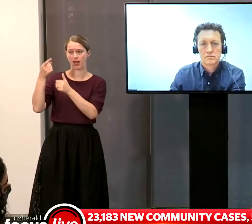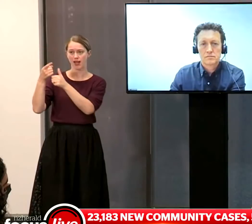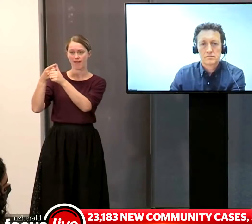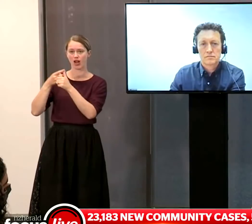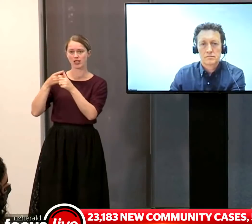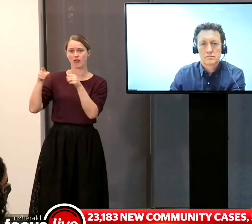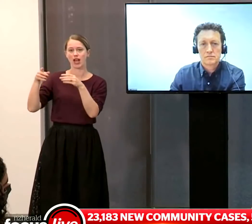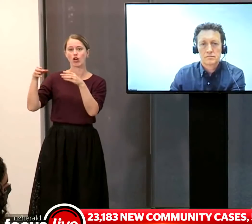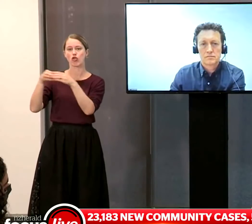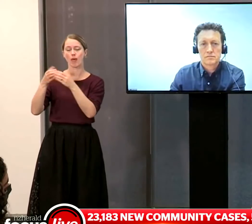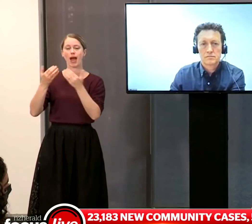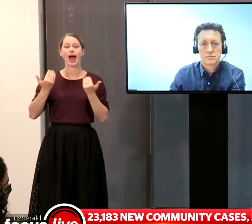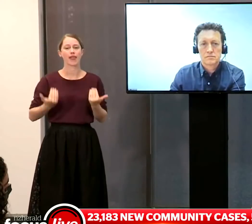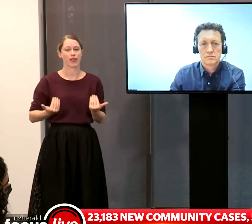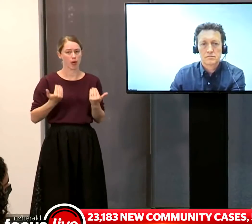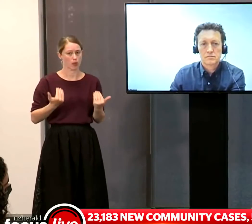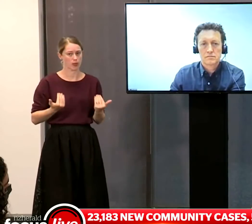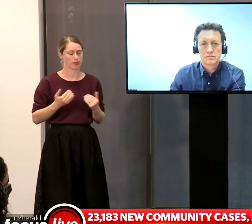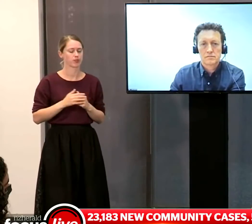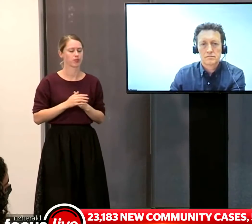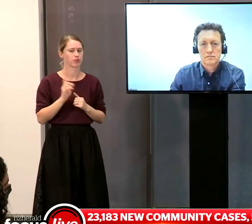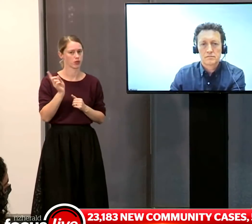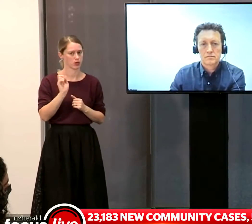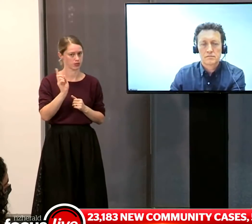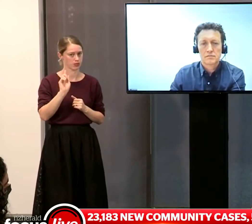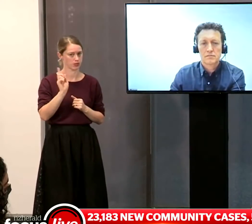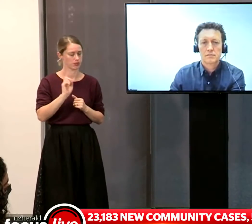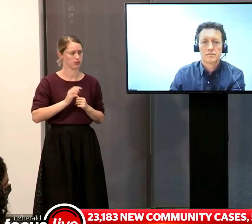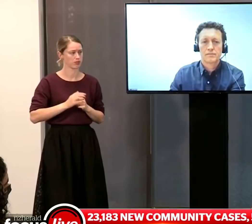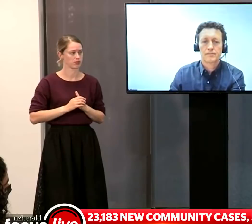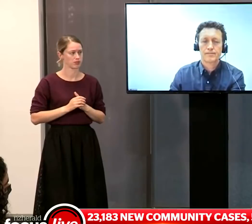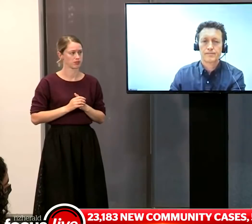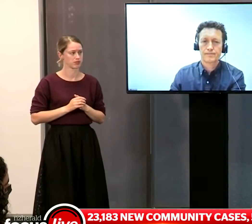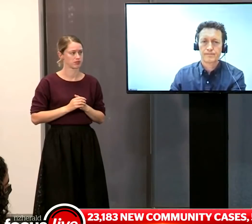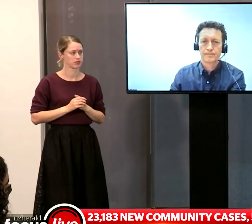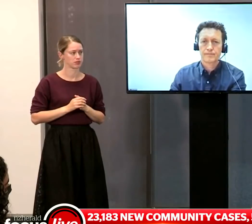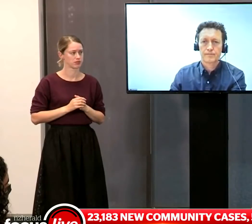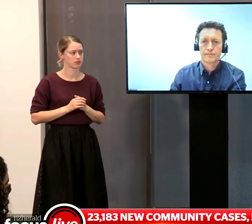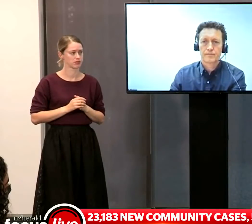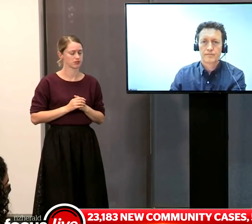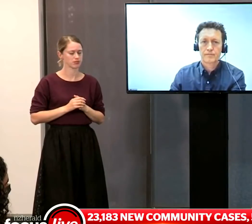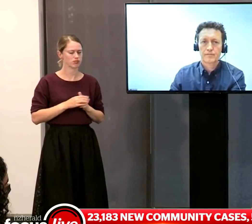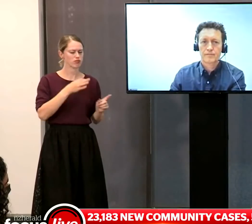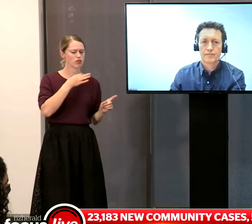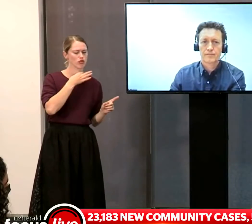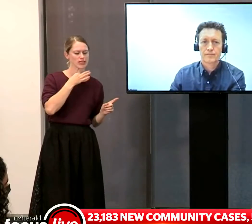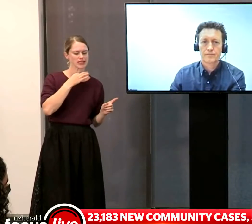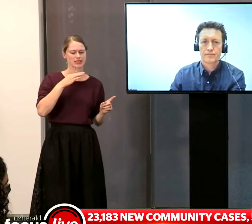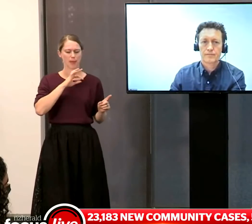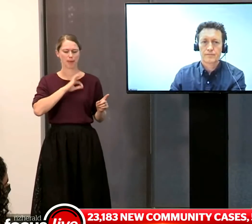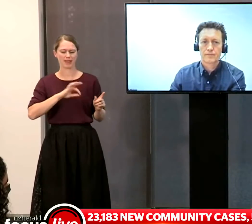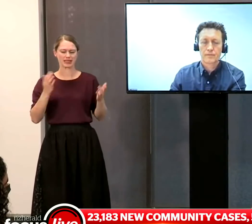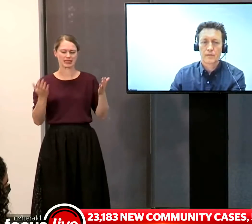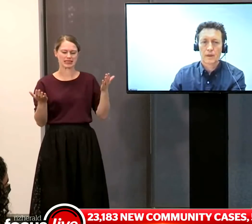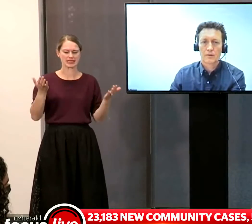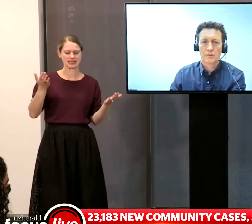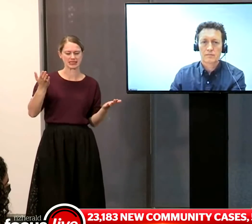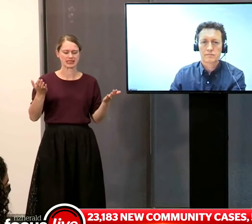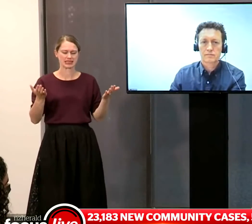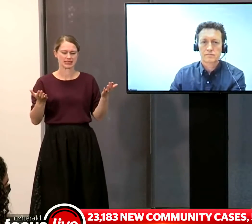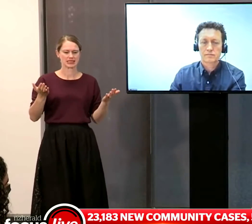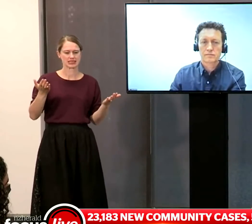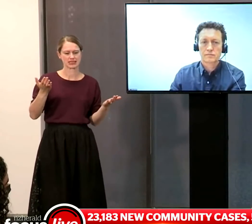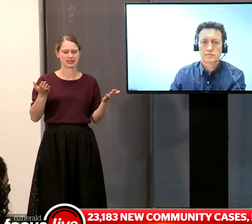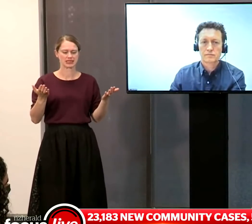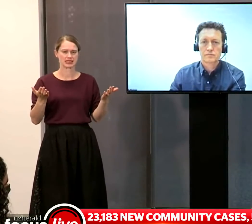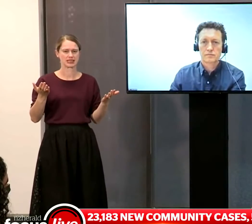advice of the group at the moment is that the balance of risks and benefits is there